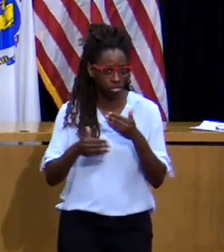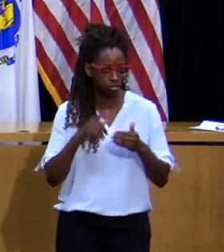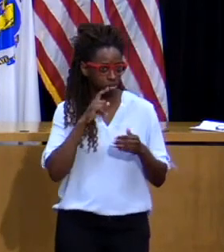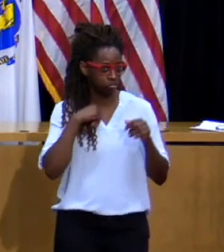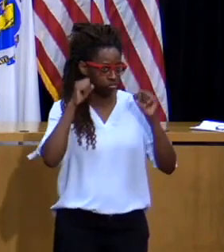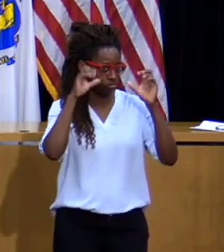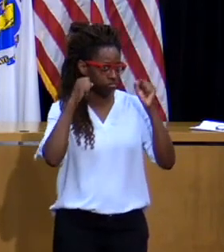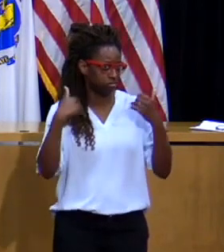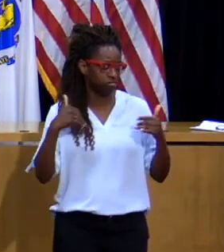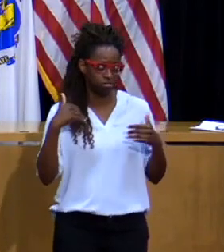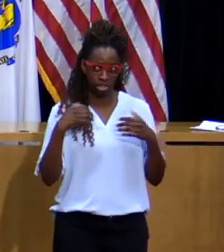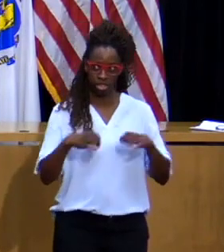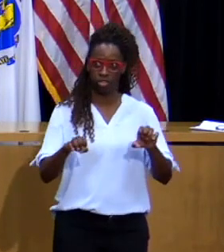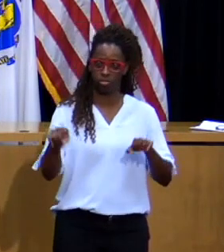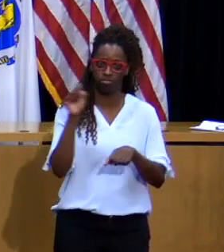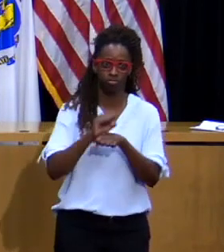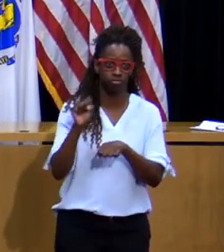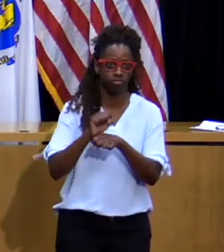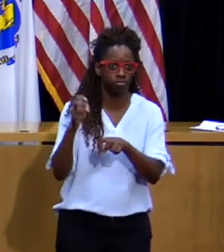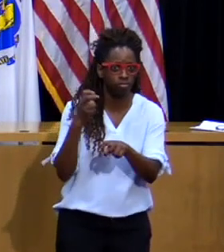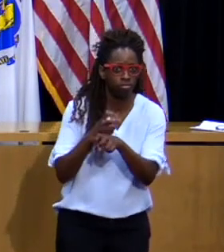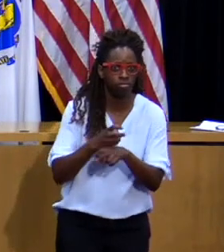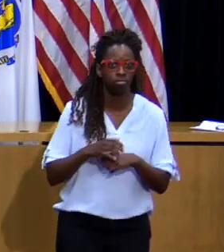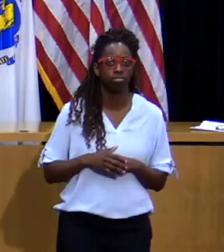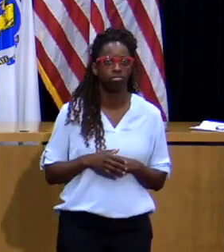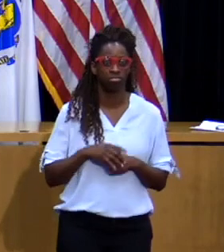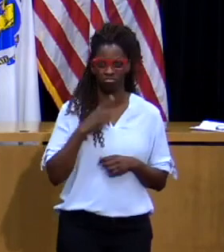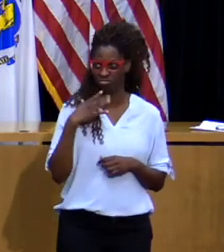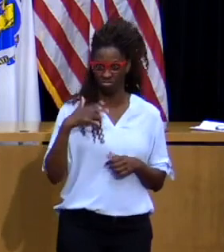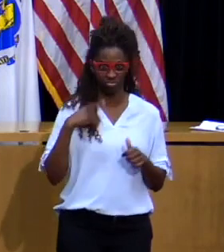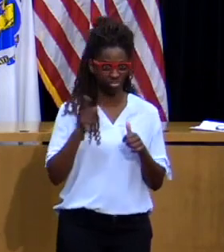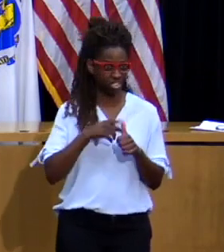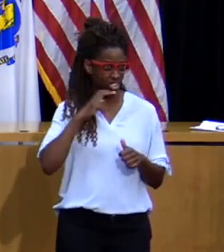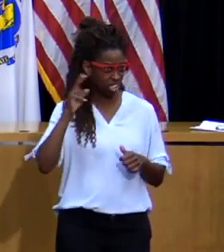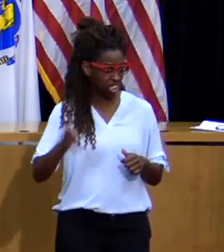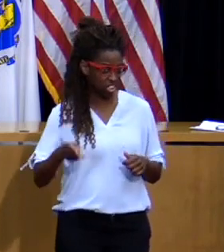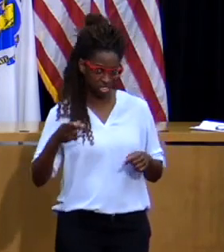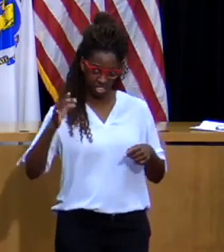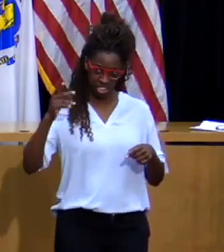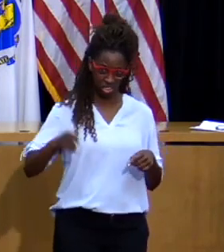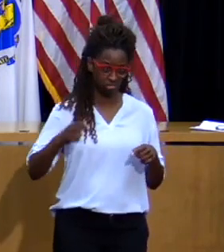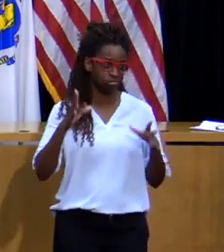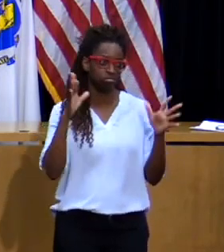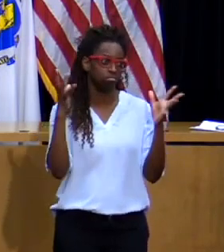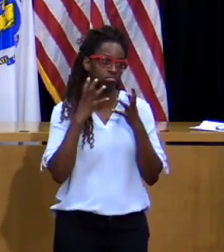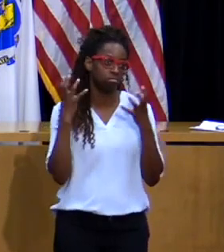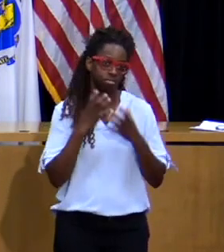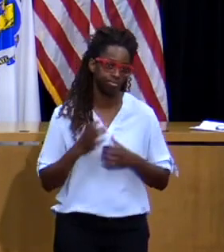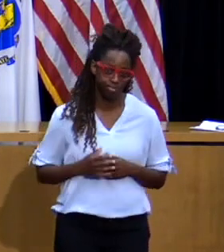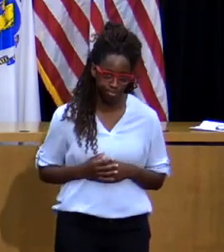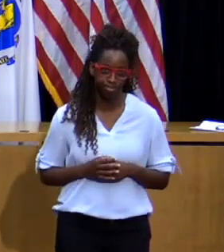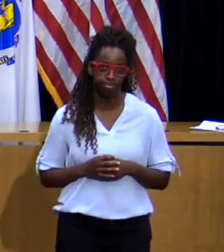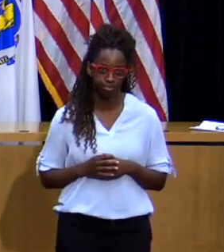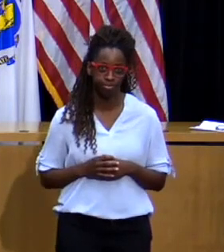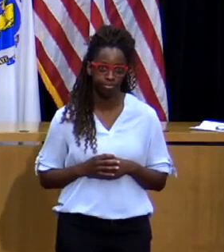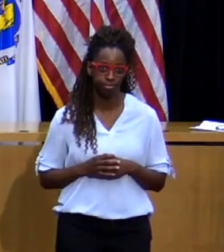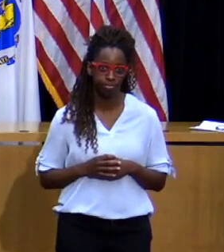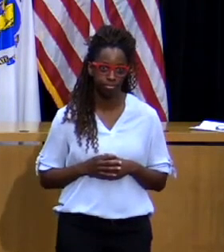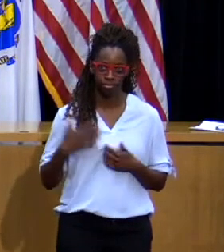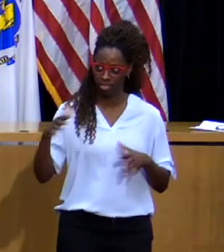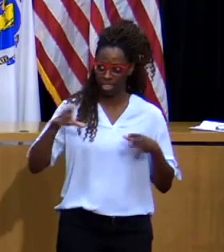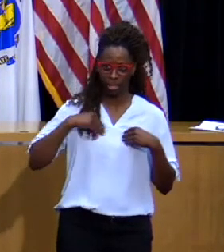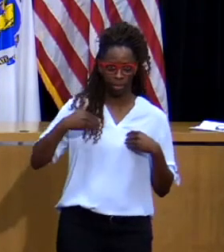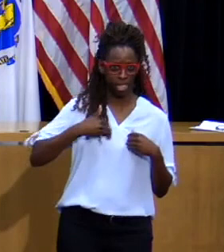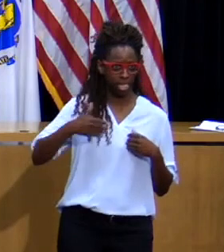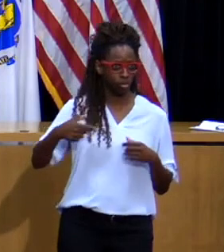is a piece of history. I accepted the invitation to join the COVID-19 Vaccine Advisory Group